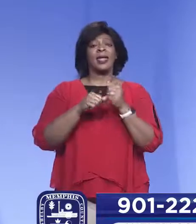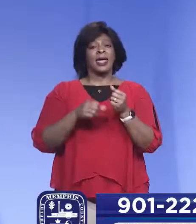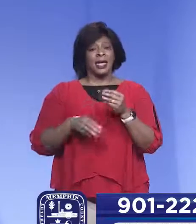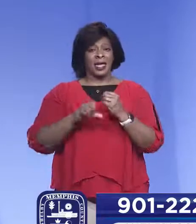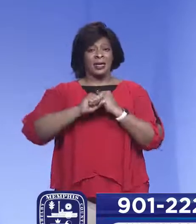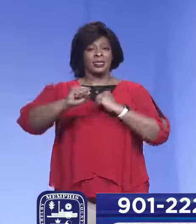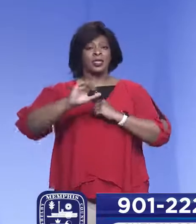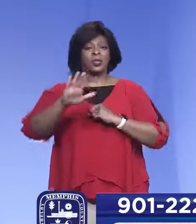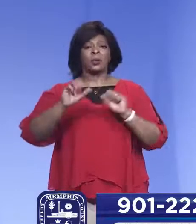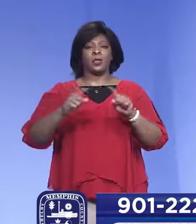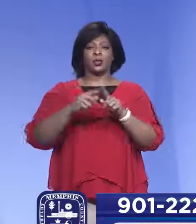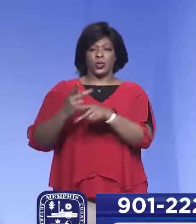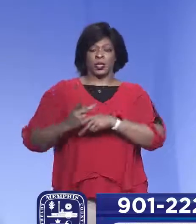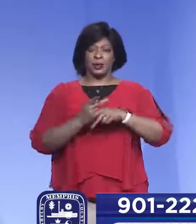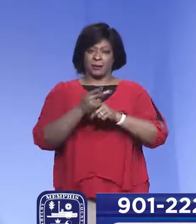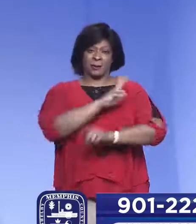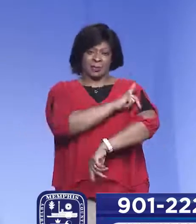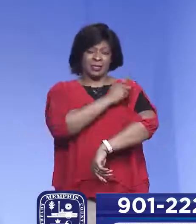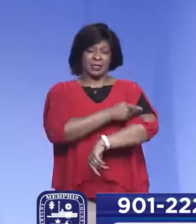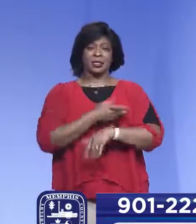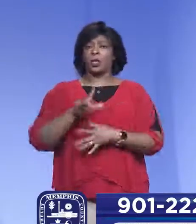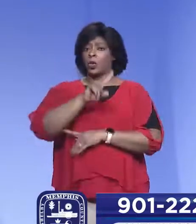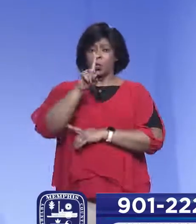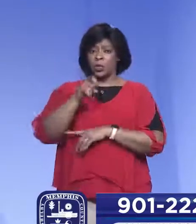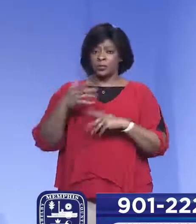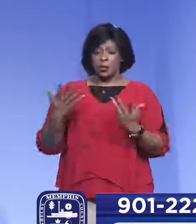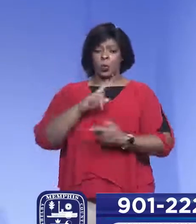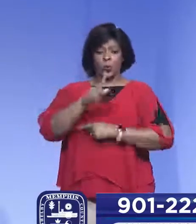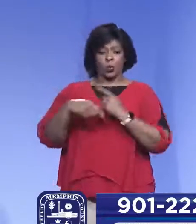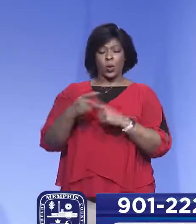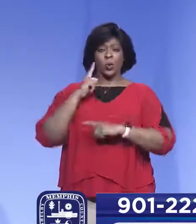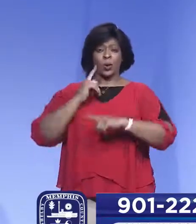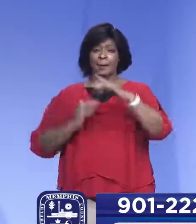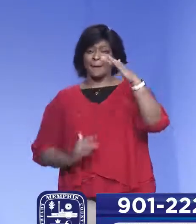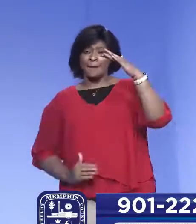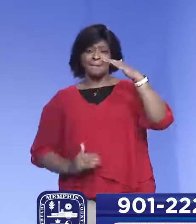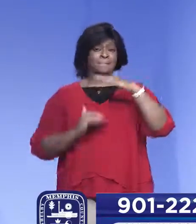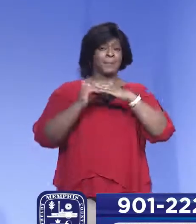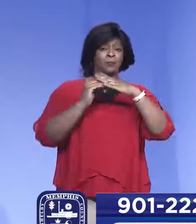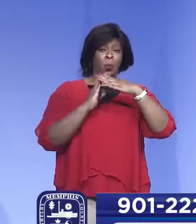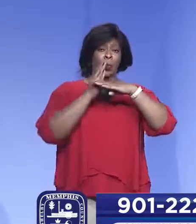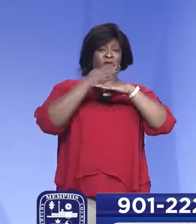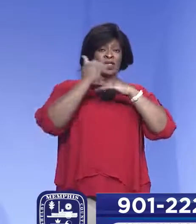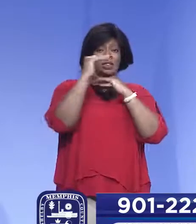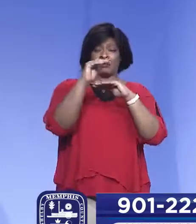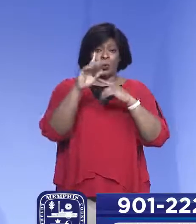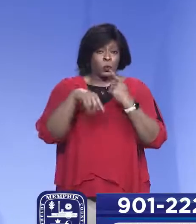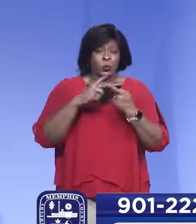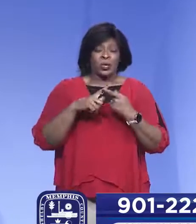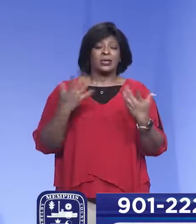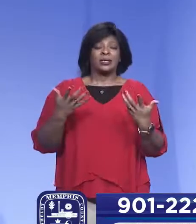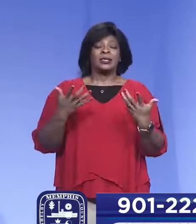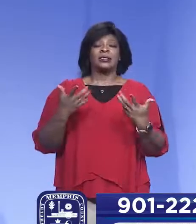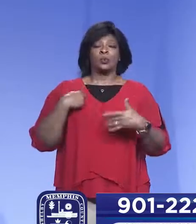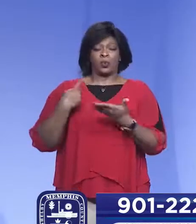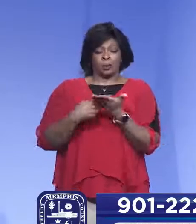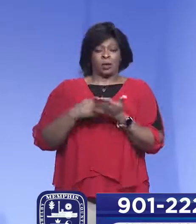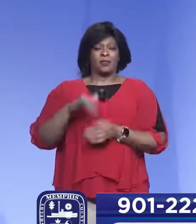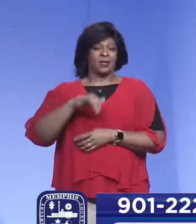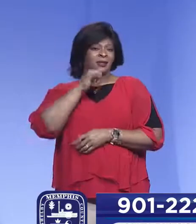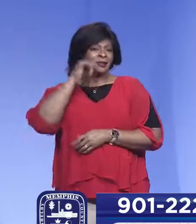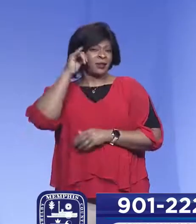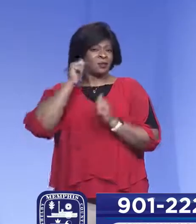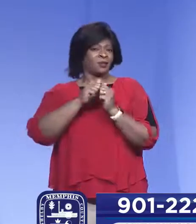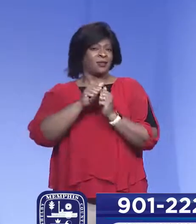care. The question is, logically, when will we reach our limit? We were just talking, in fact, yesterday with the